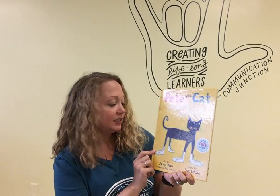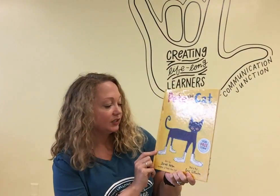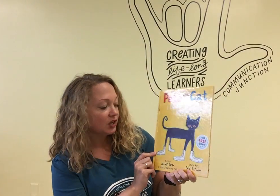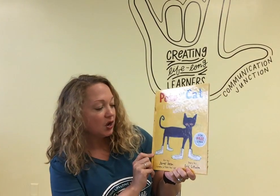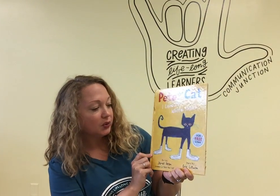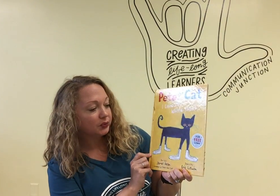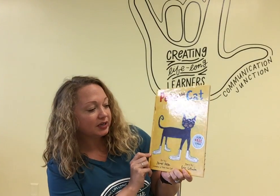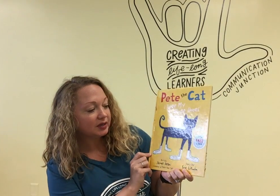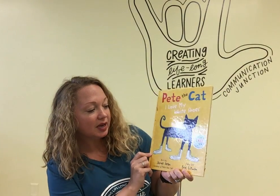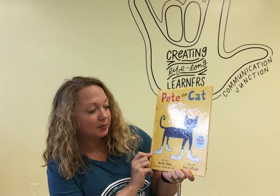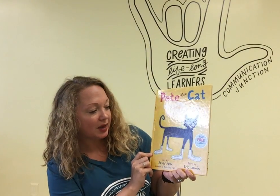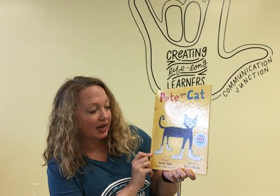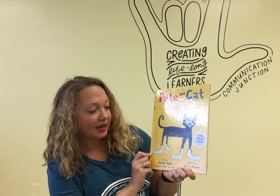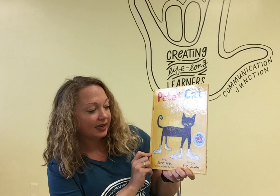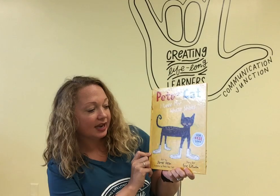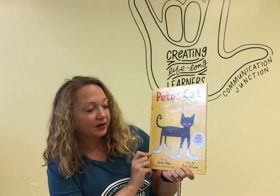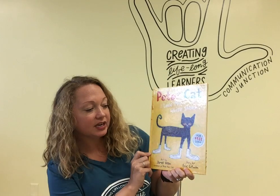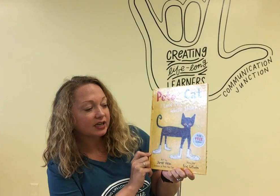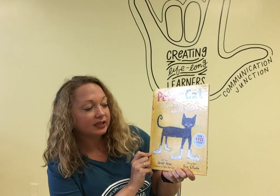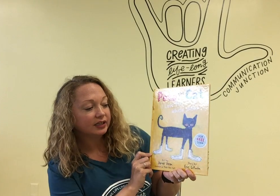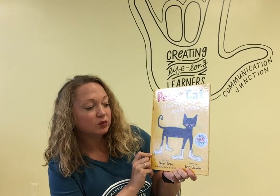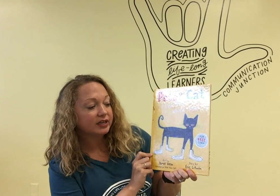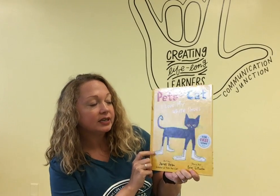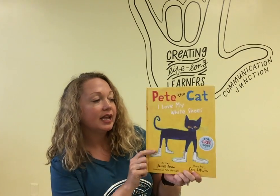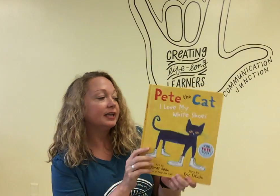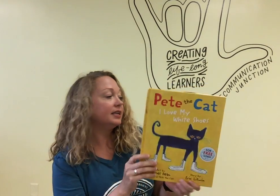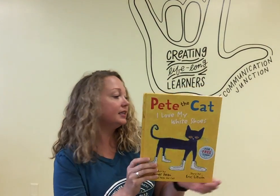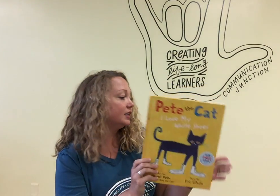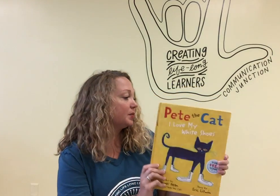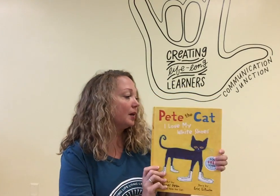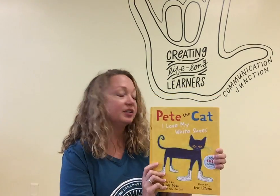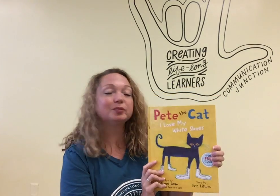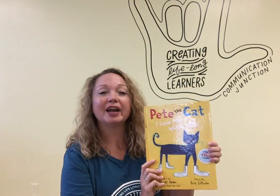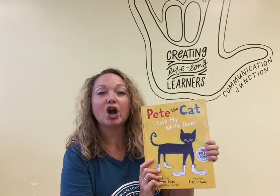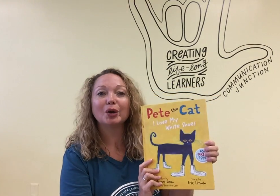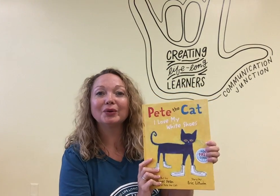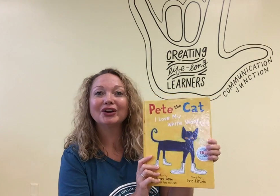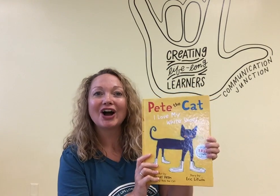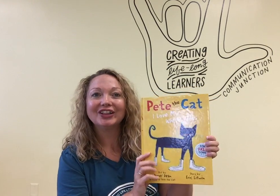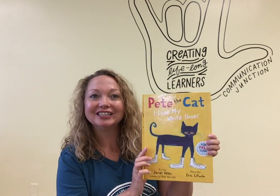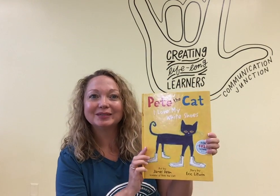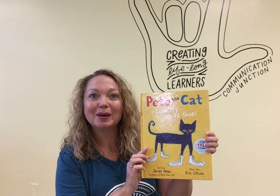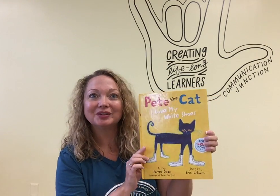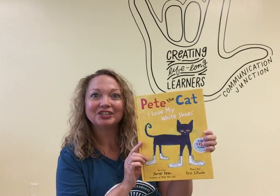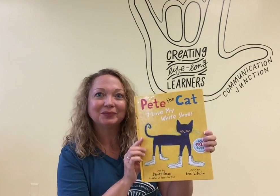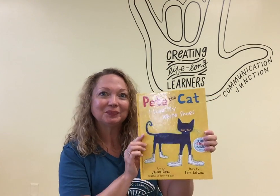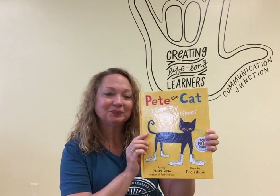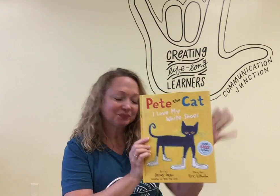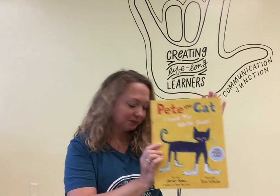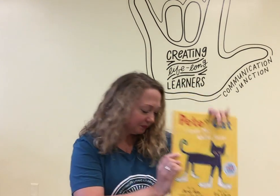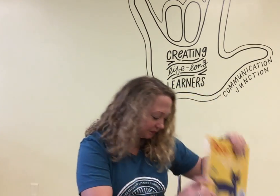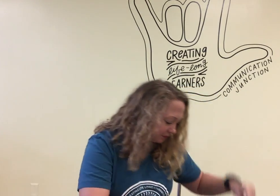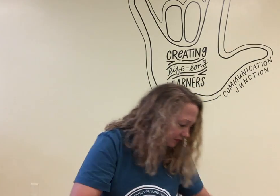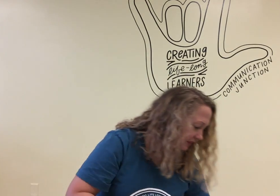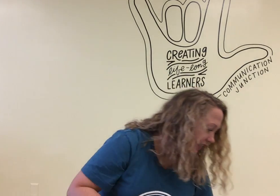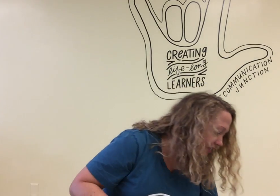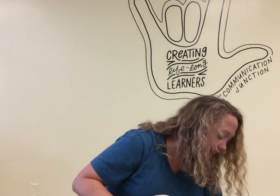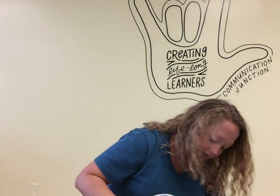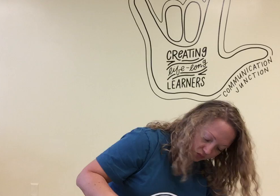is written by Eric Litwin, and it is published by HarperCollins Publishing. Then we